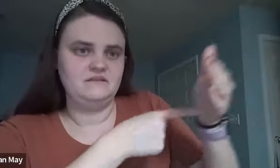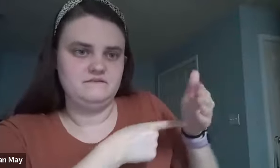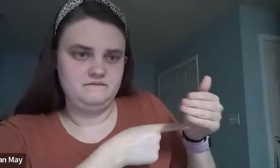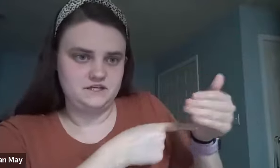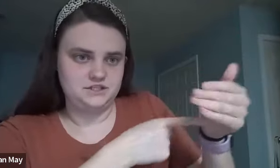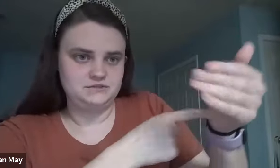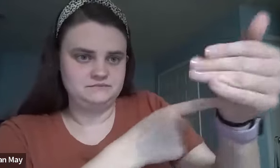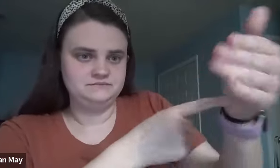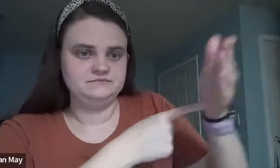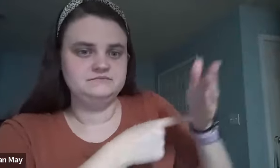Fish.